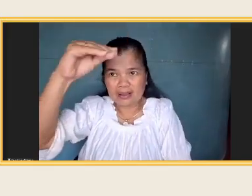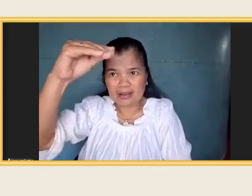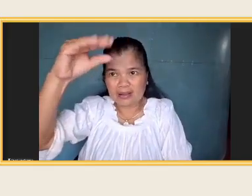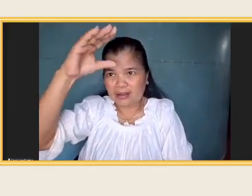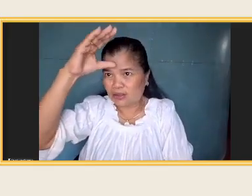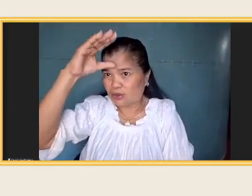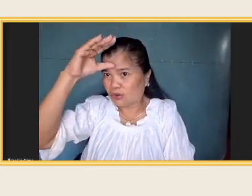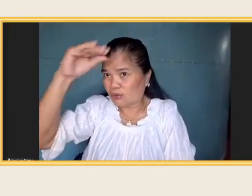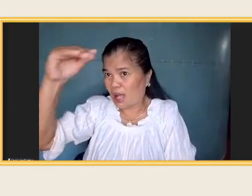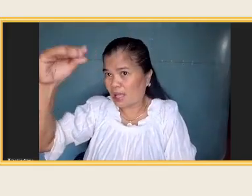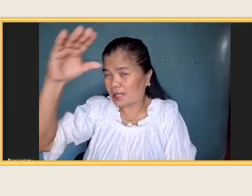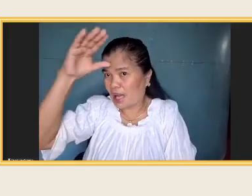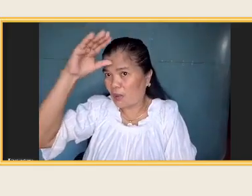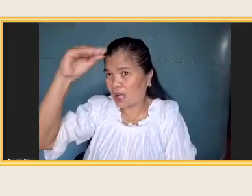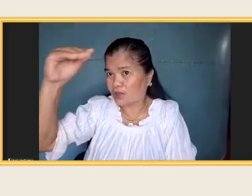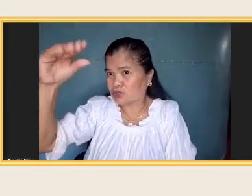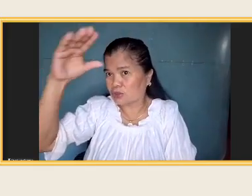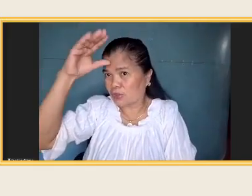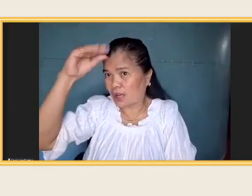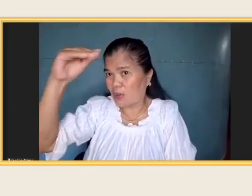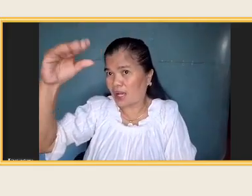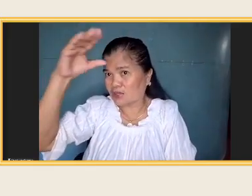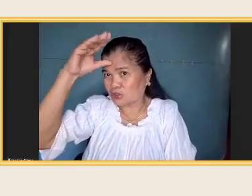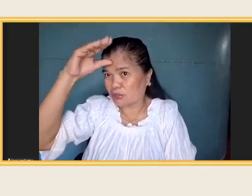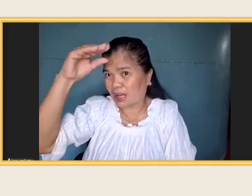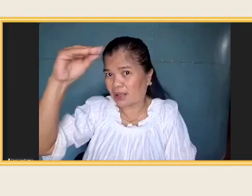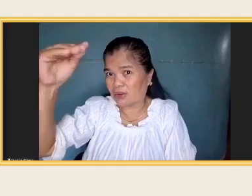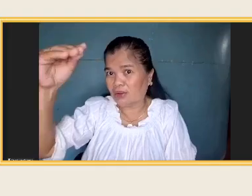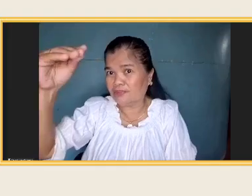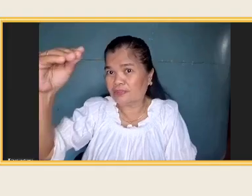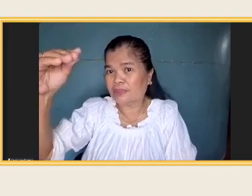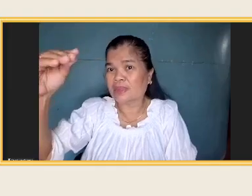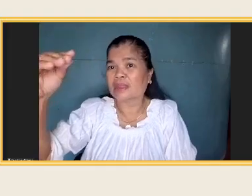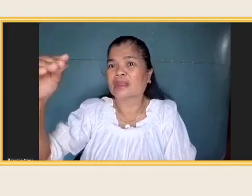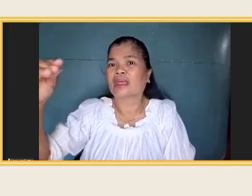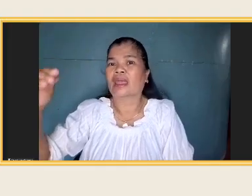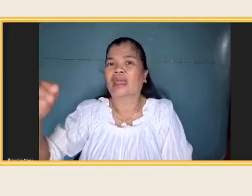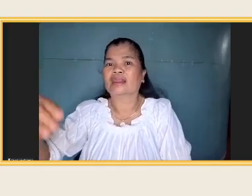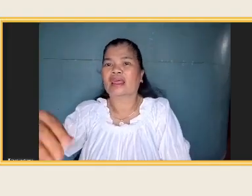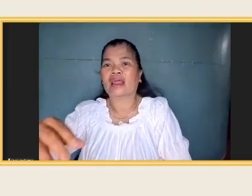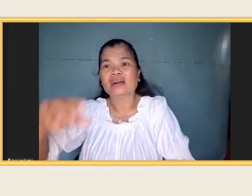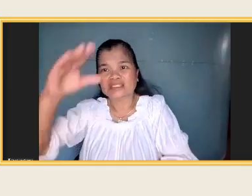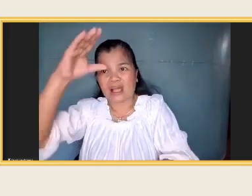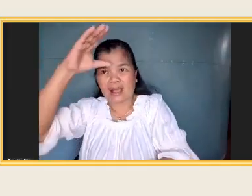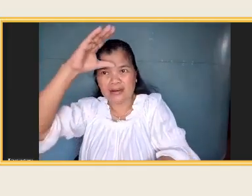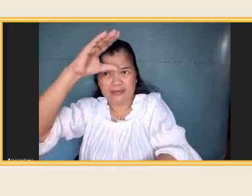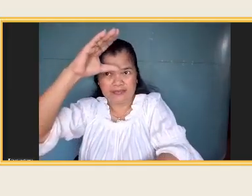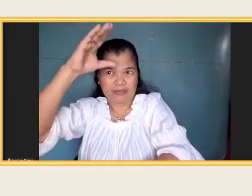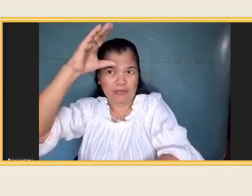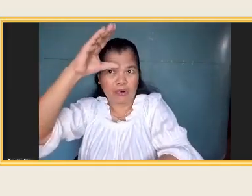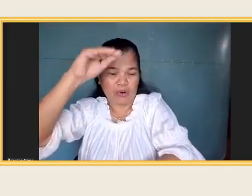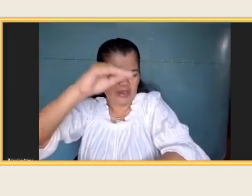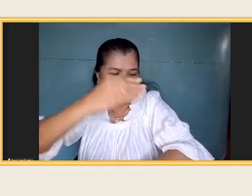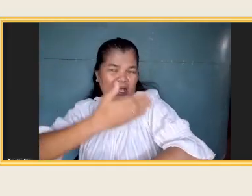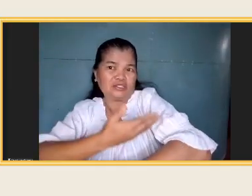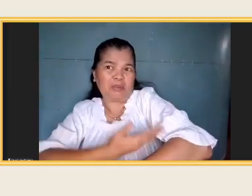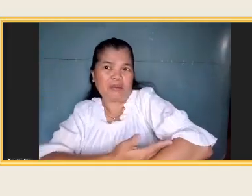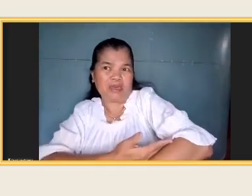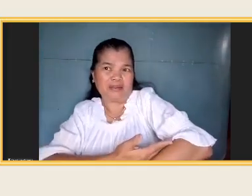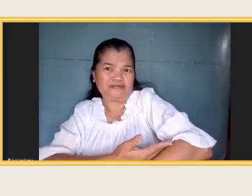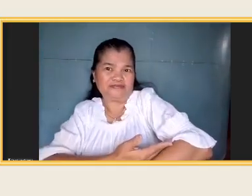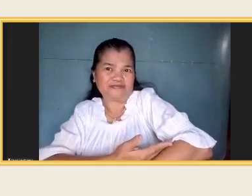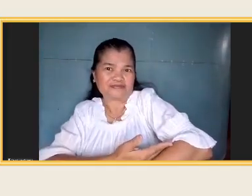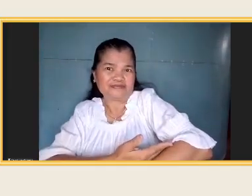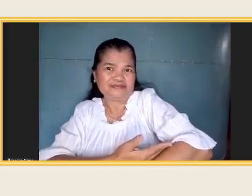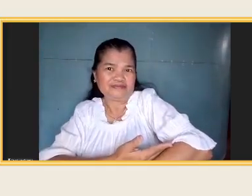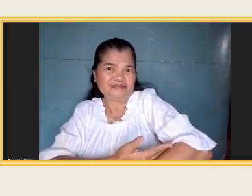Boy, yung hinahawakan yung hawakan ng sombrero. And then, ang son, boy plus